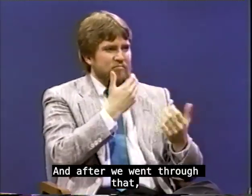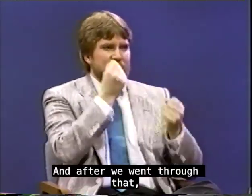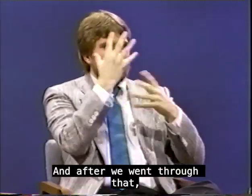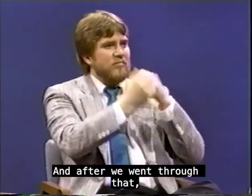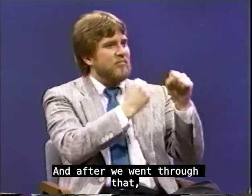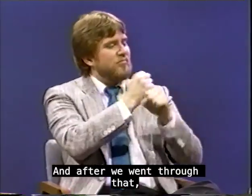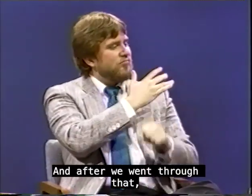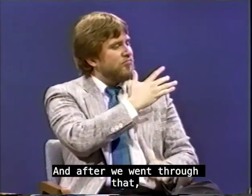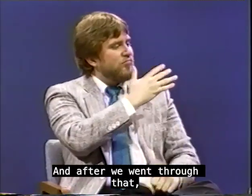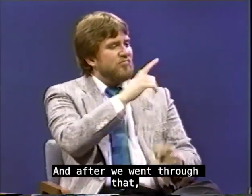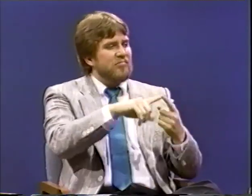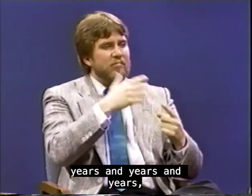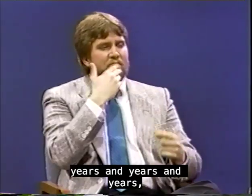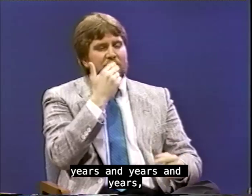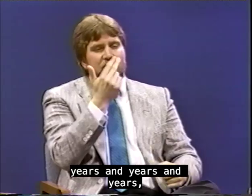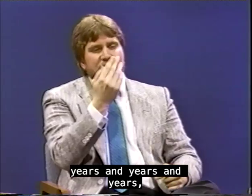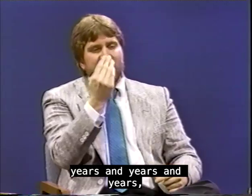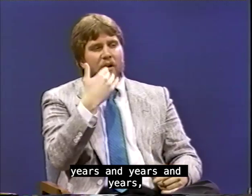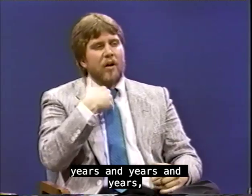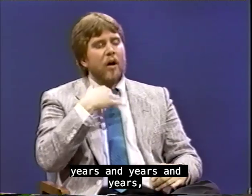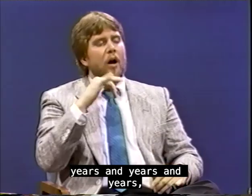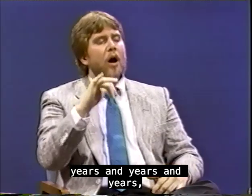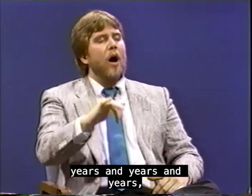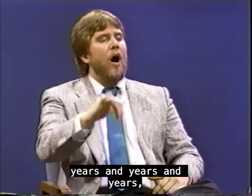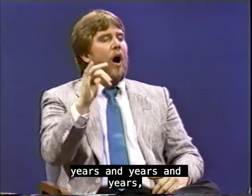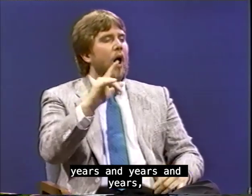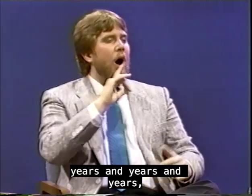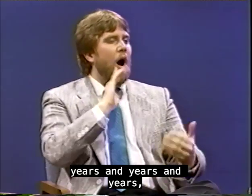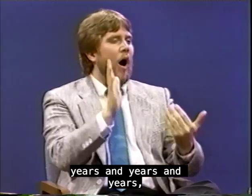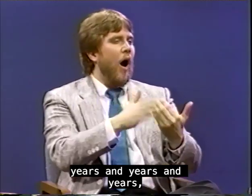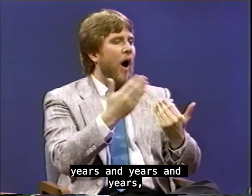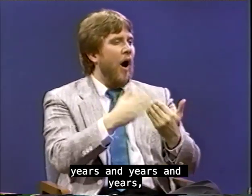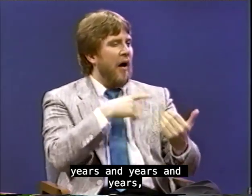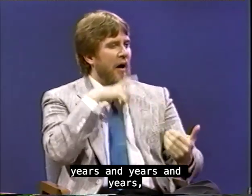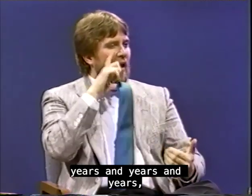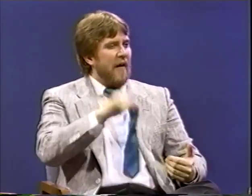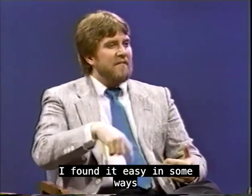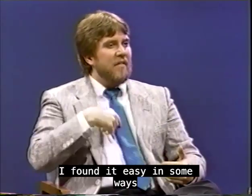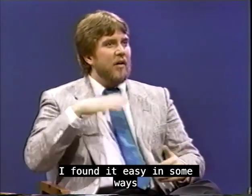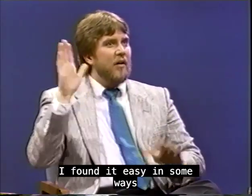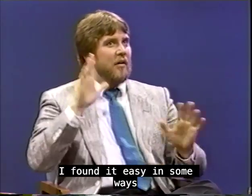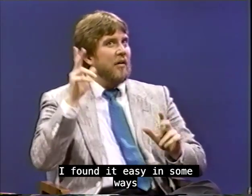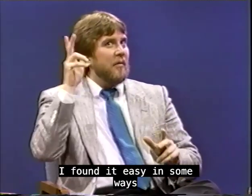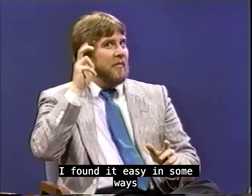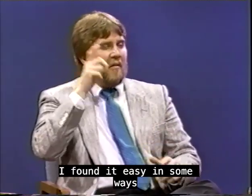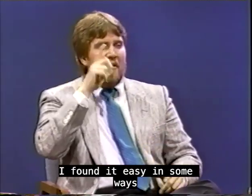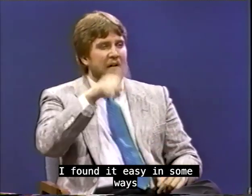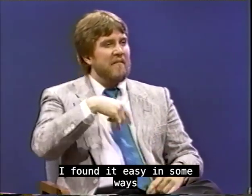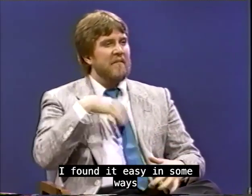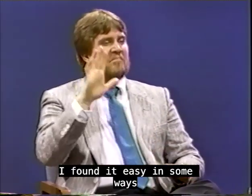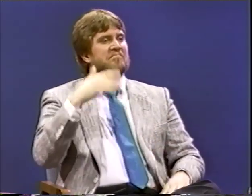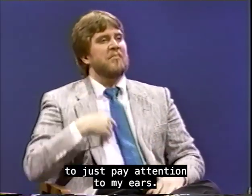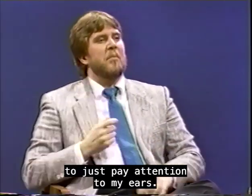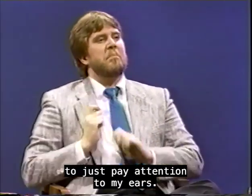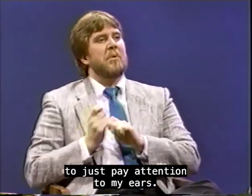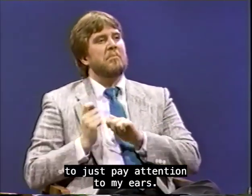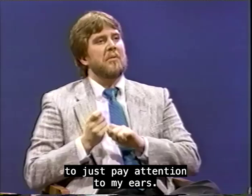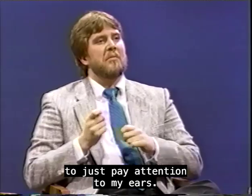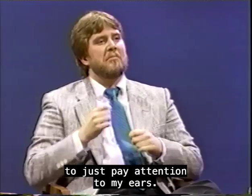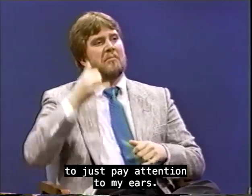after we went through that, I mean, years and years and years of this, 13, 14 years, I found it easy in some ways to just pay attention to my